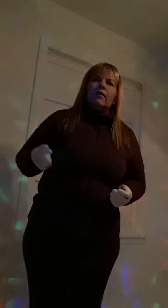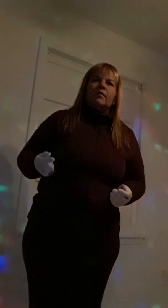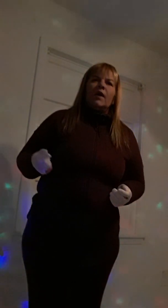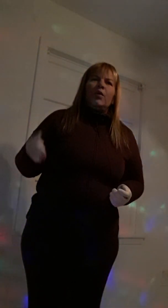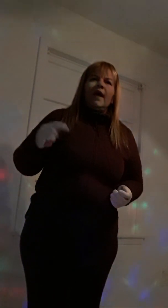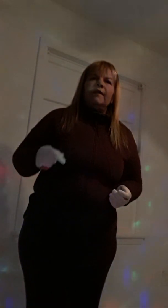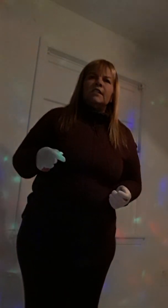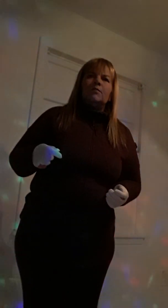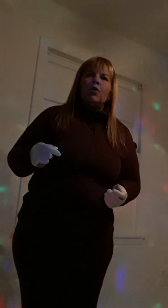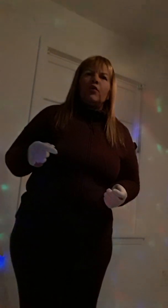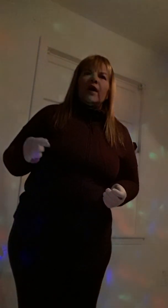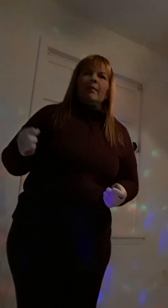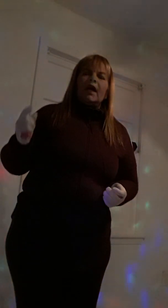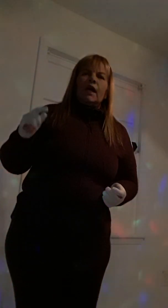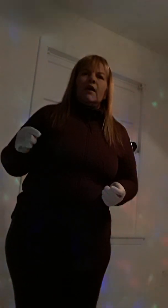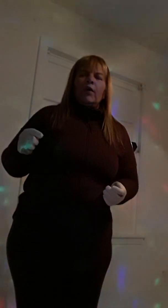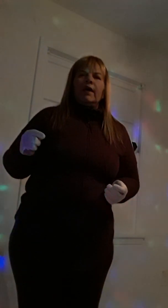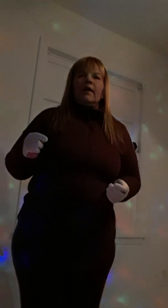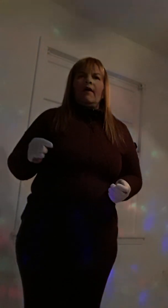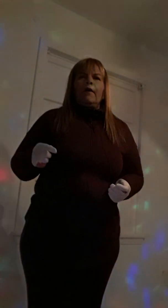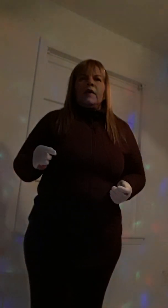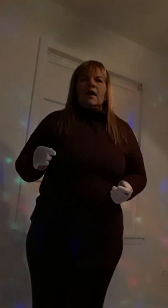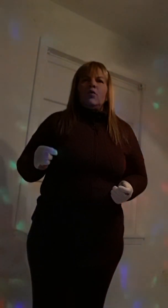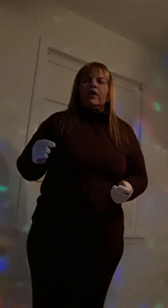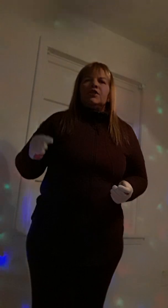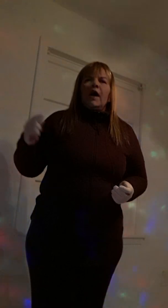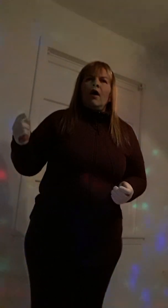that we had this program, right, reach out